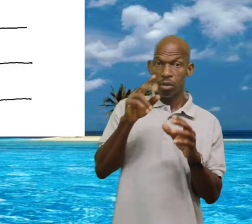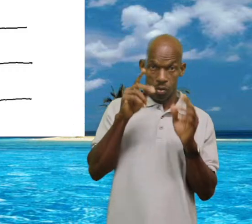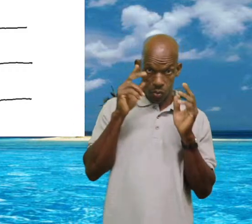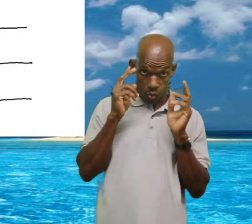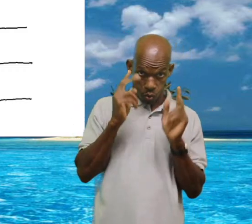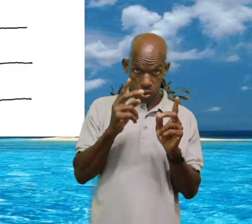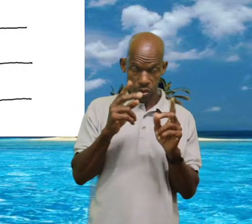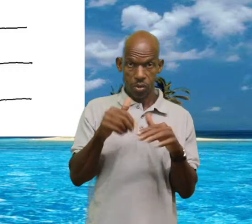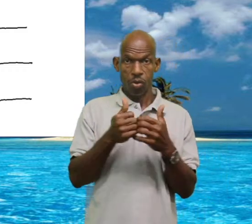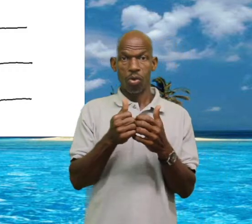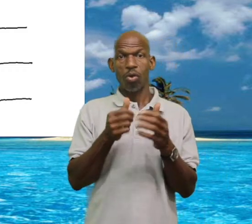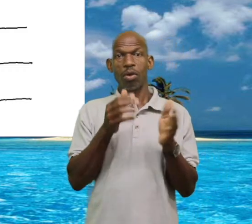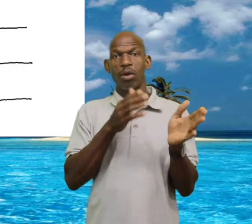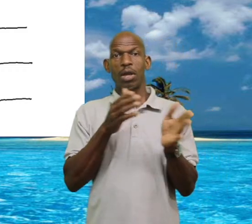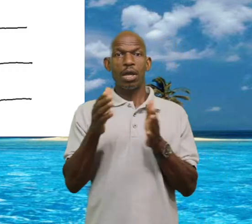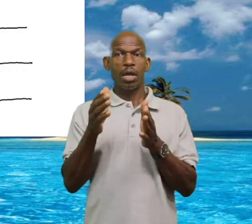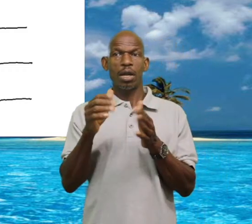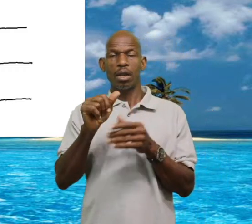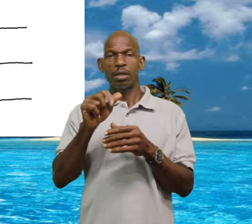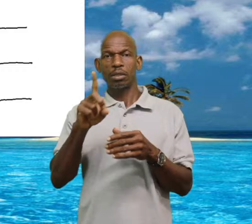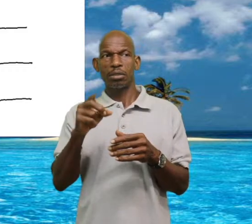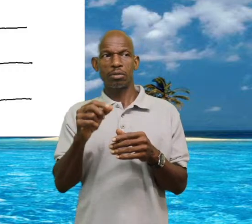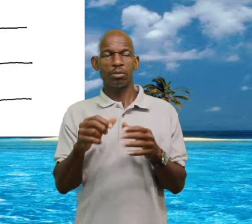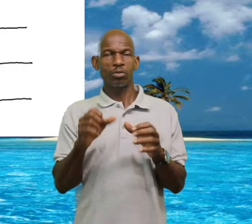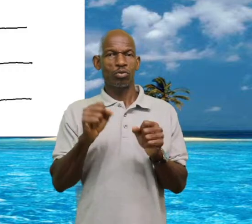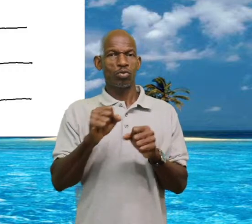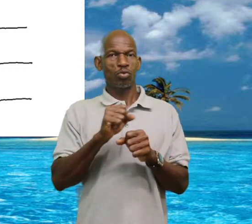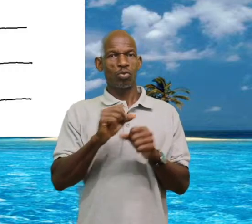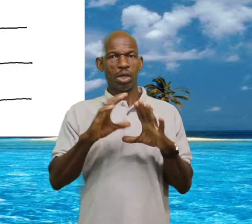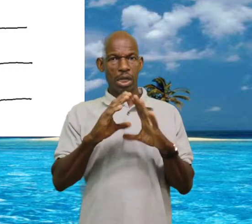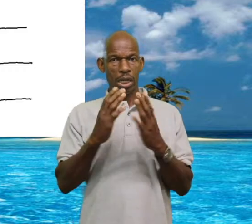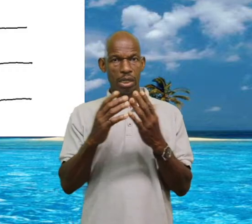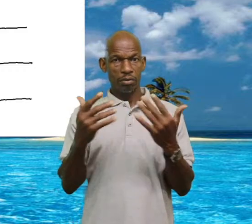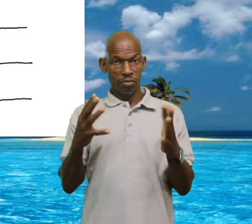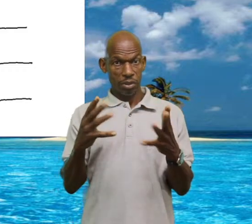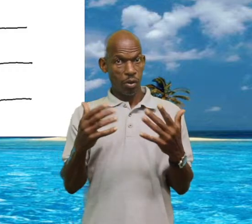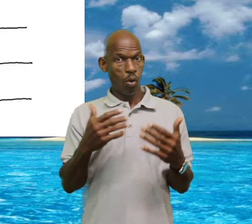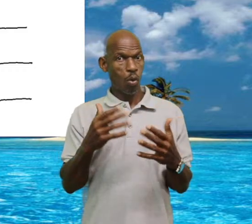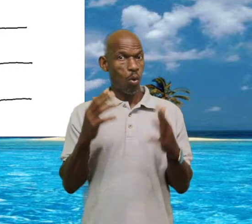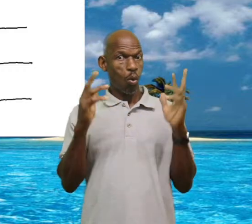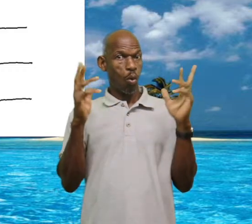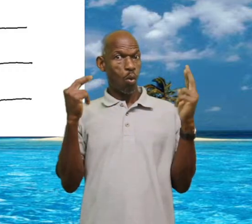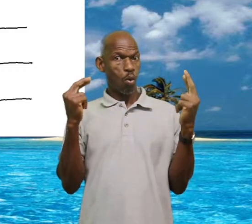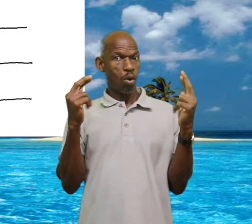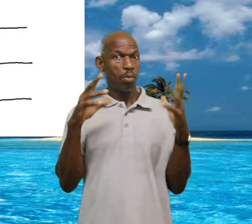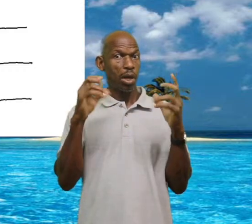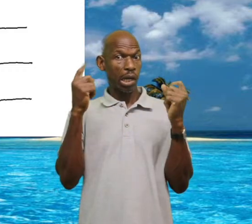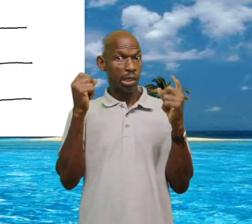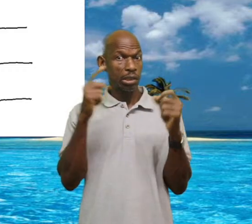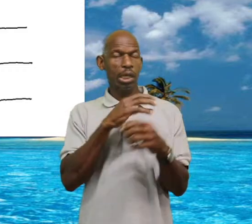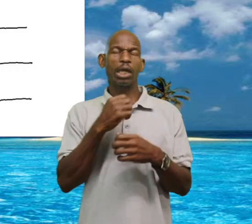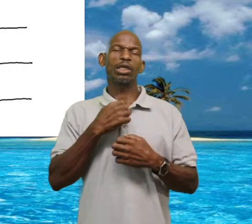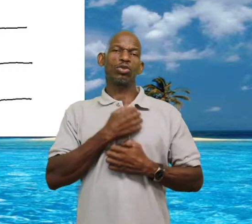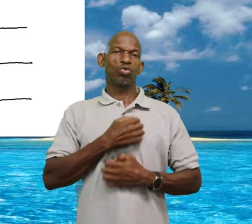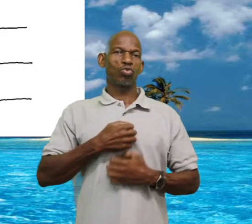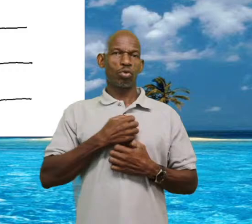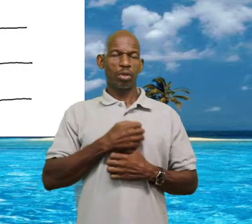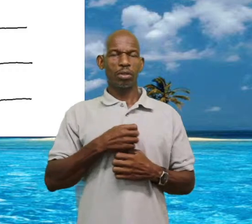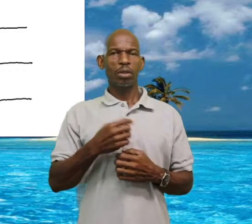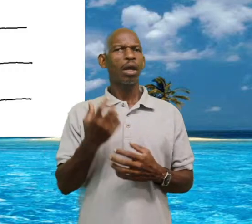okay? So that is our class today. I hope you all enjoyed it and you understand the exception to the rule for a and